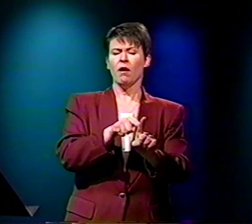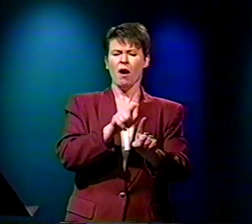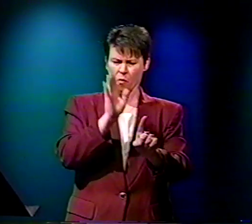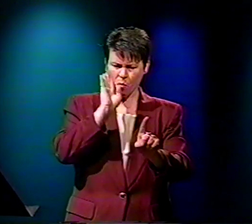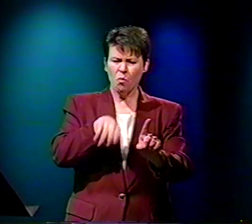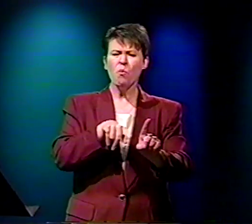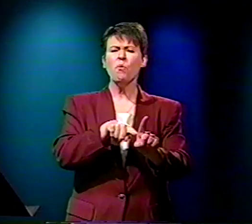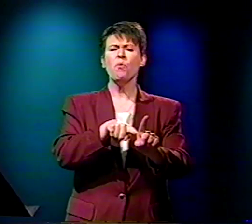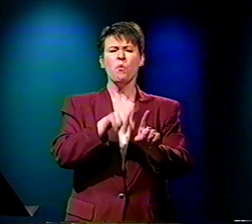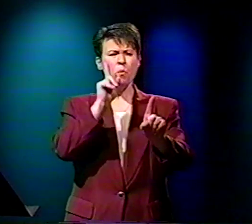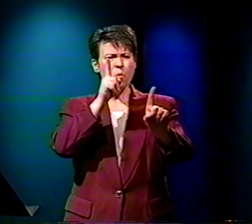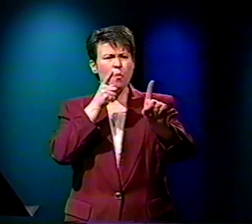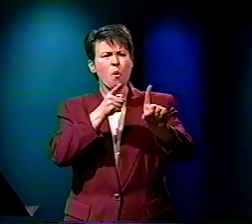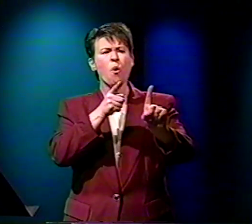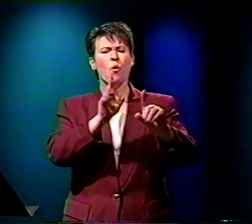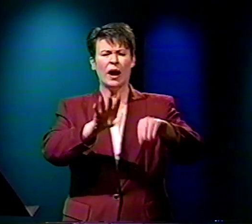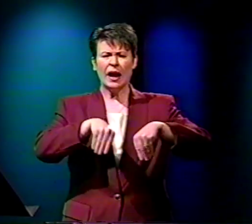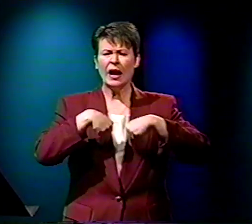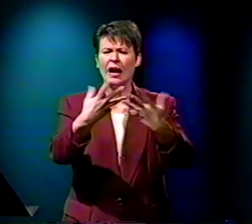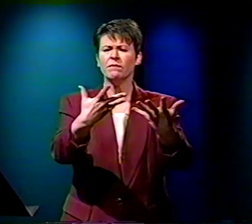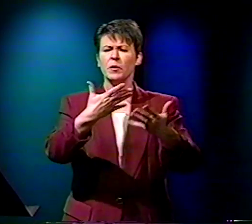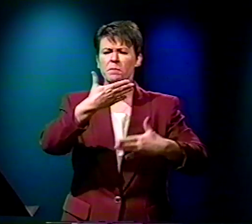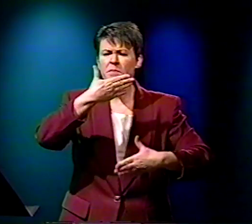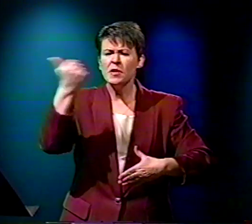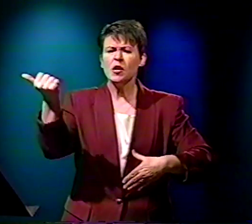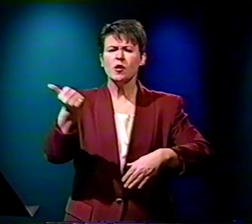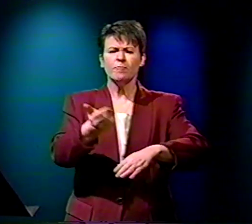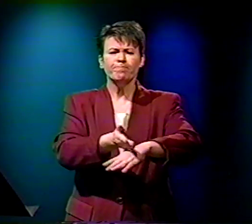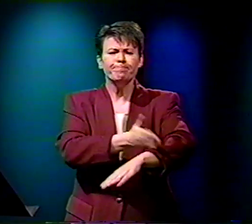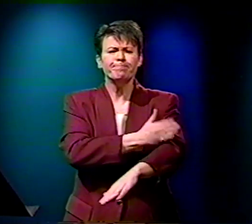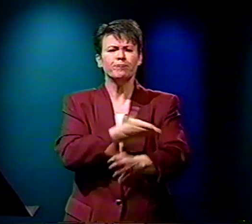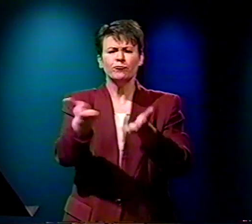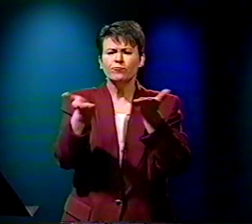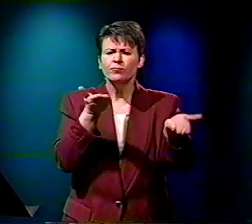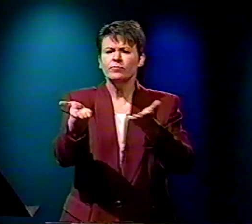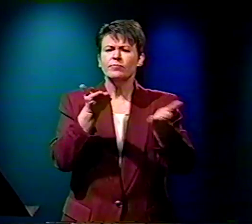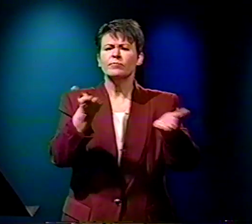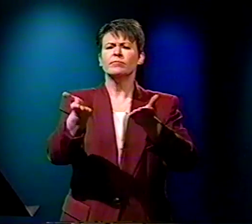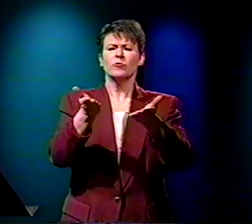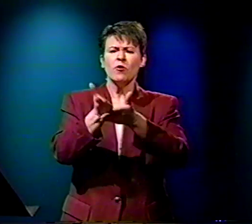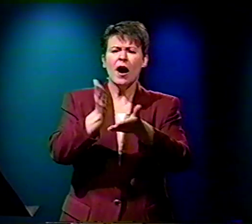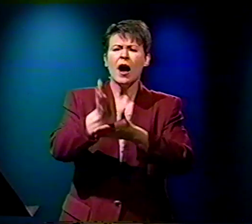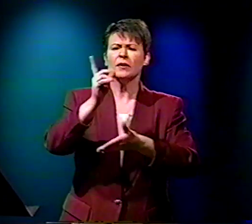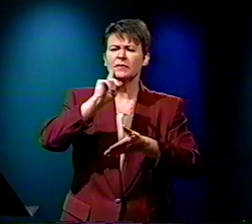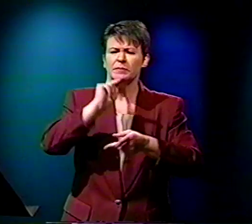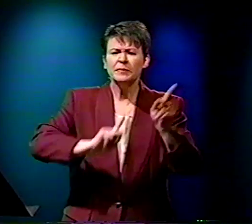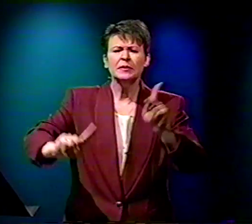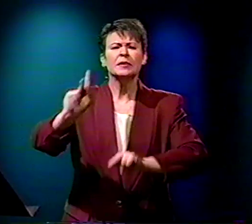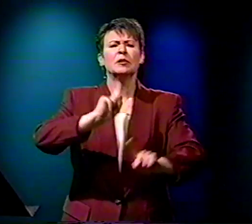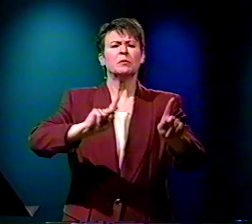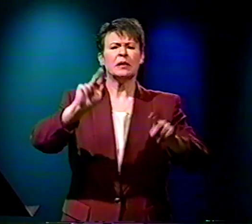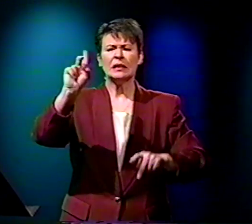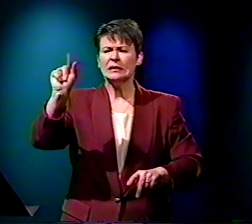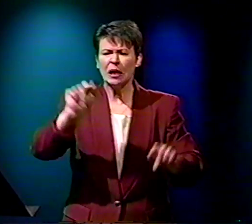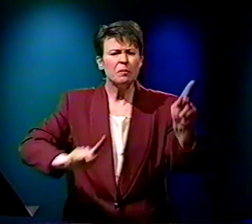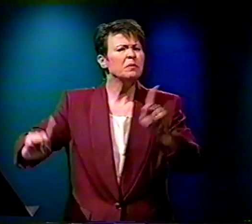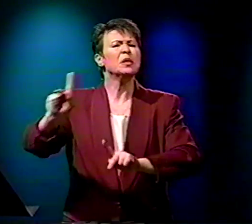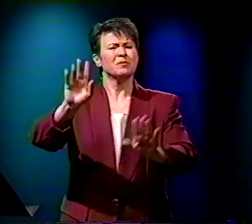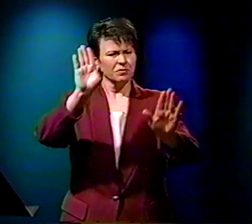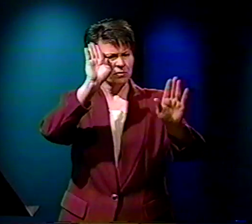example, ADA, now we know that the objective of ADA was to provide better and improved services and to meet the rights of deaf people